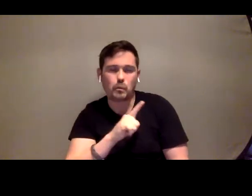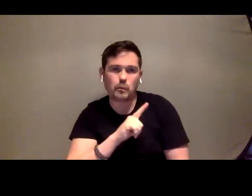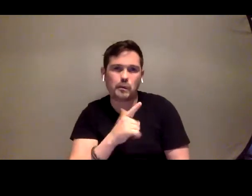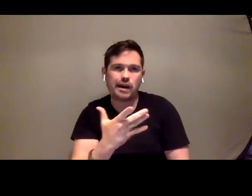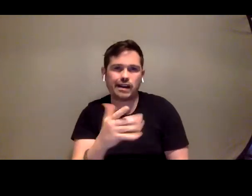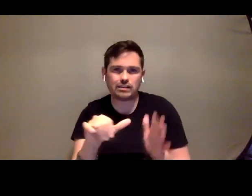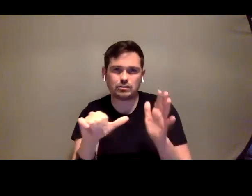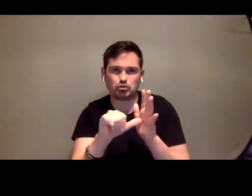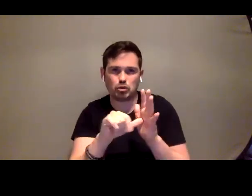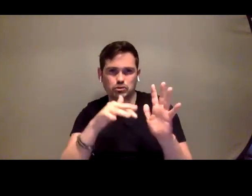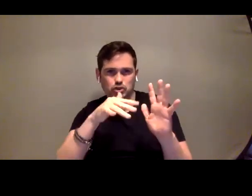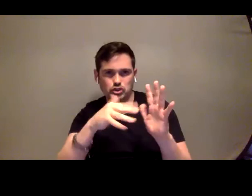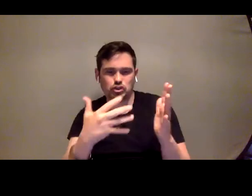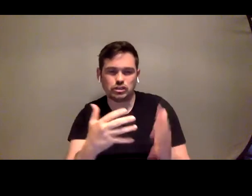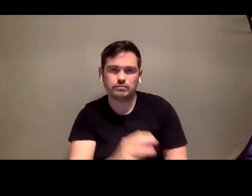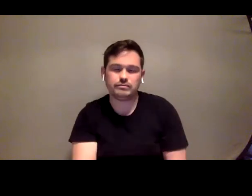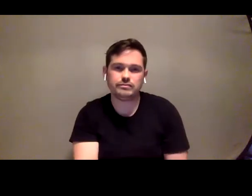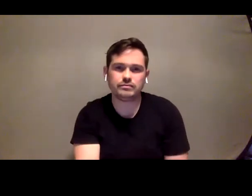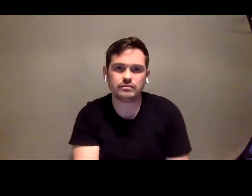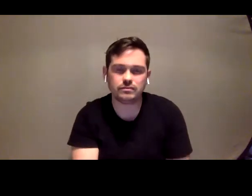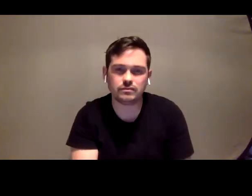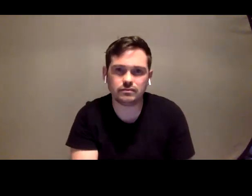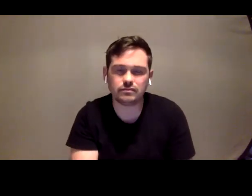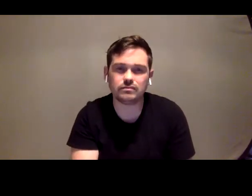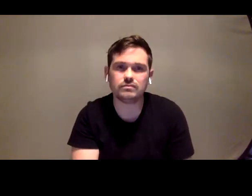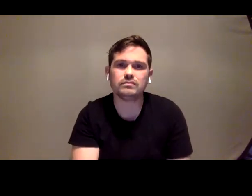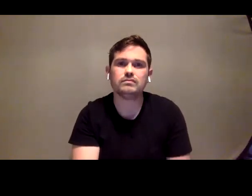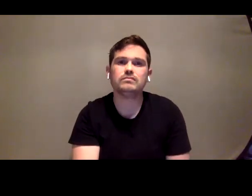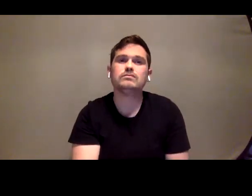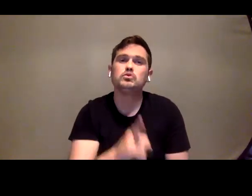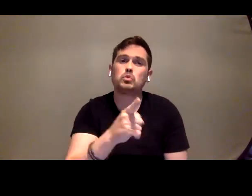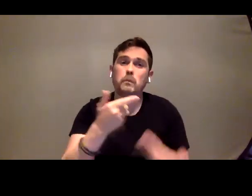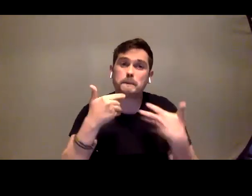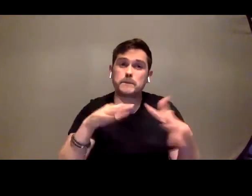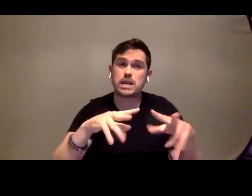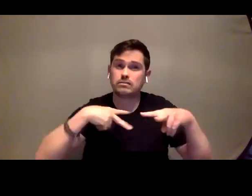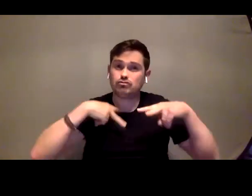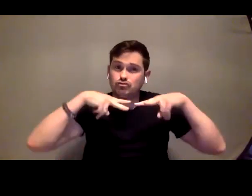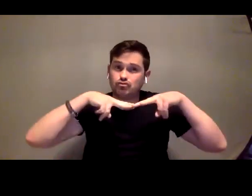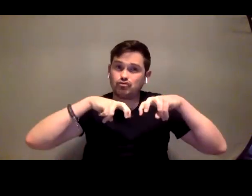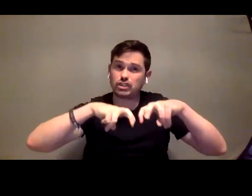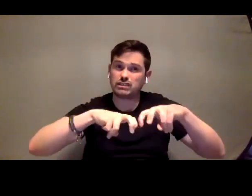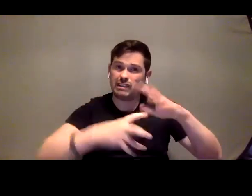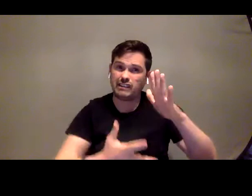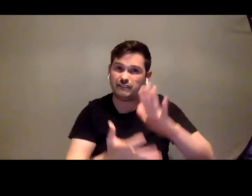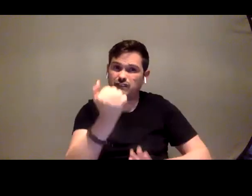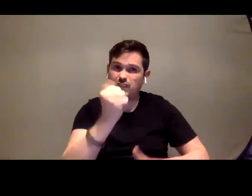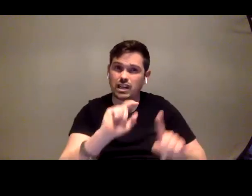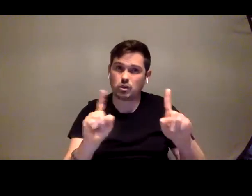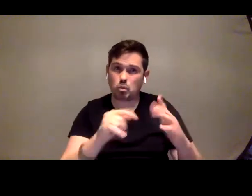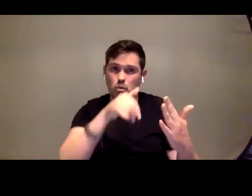But just to go over quickly about some of the findings in our report about, you know,